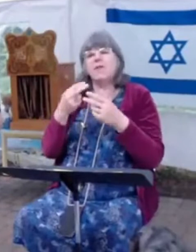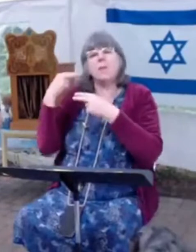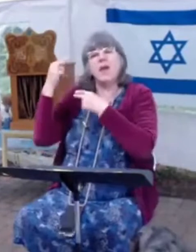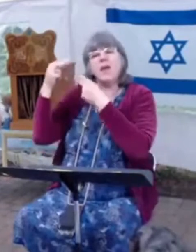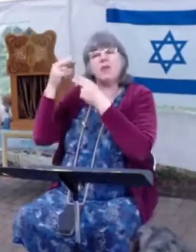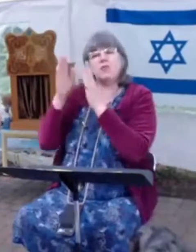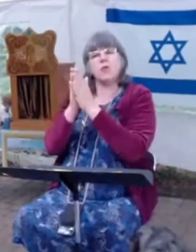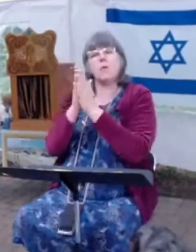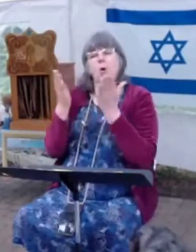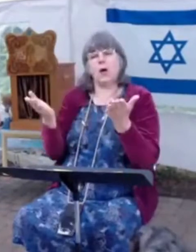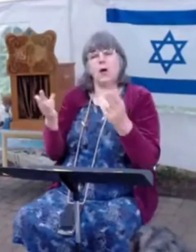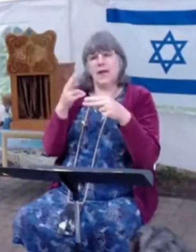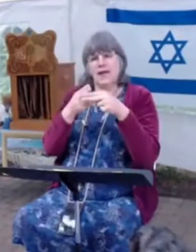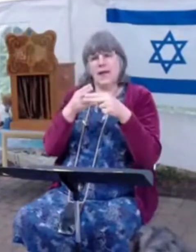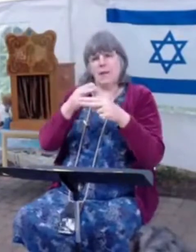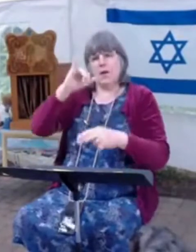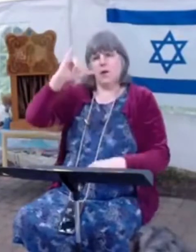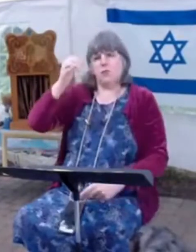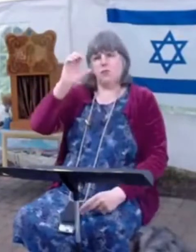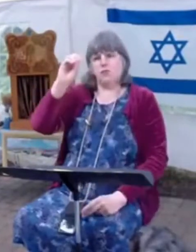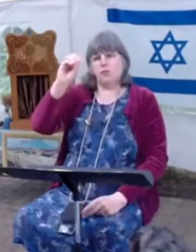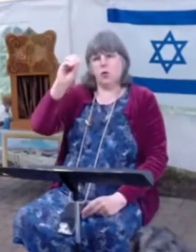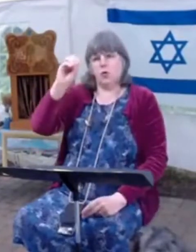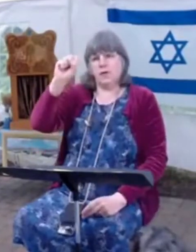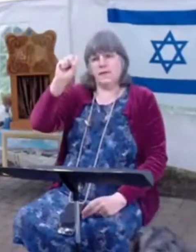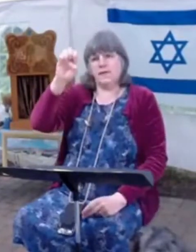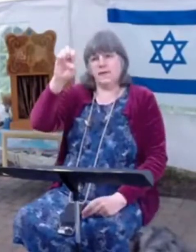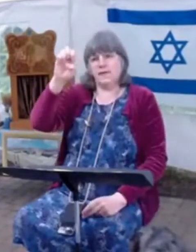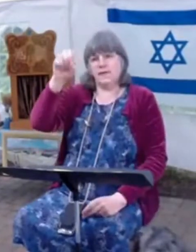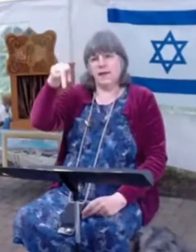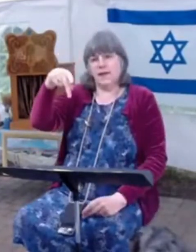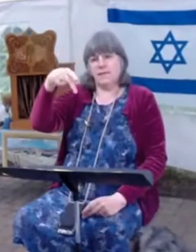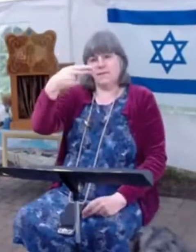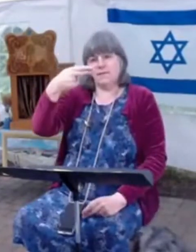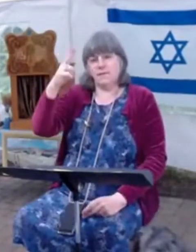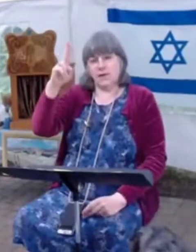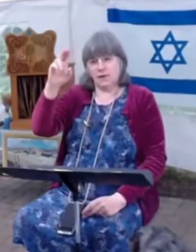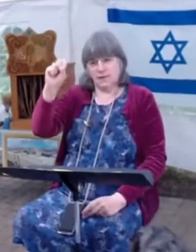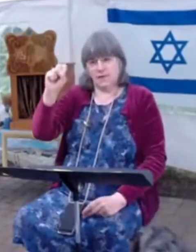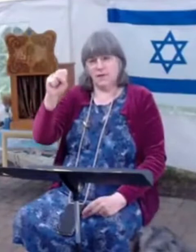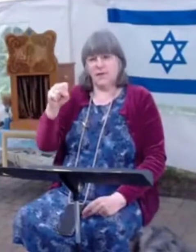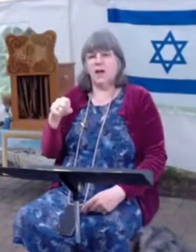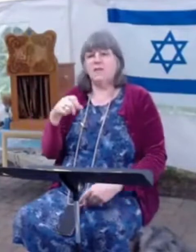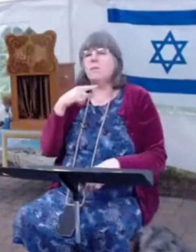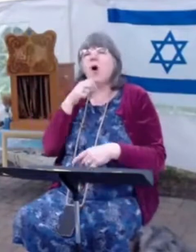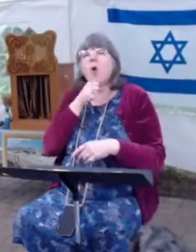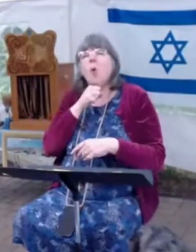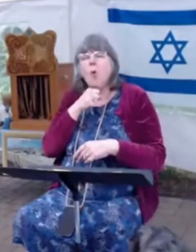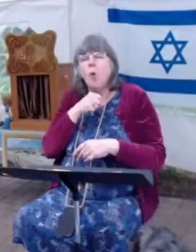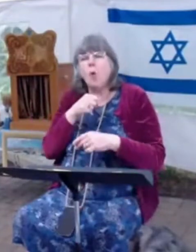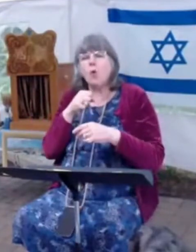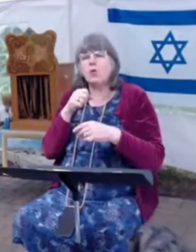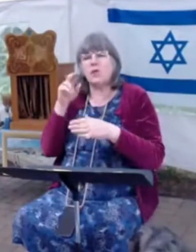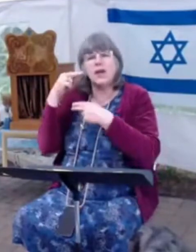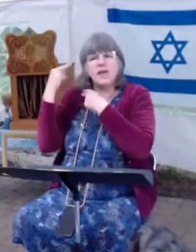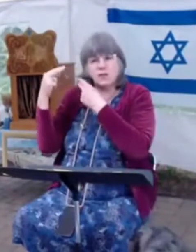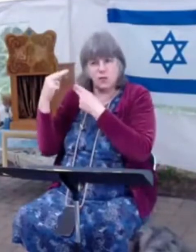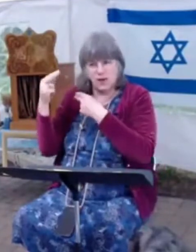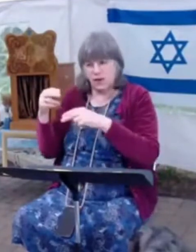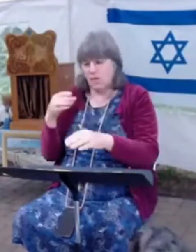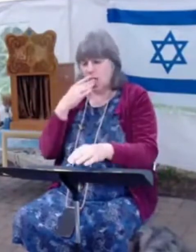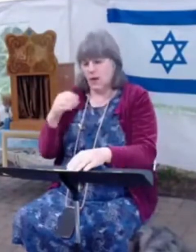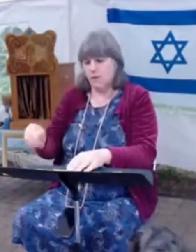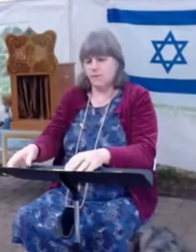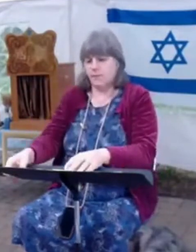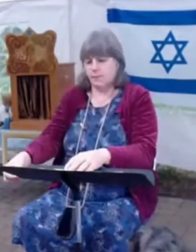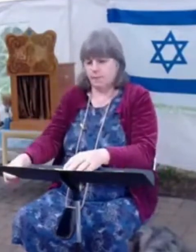when he talks about Seth in Antiquities. It says that the children of